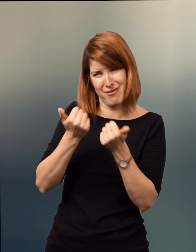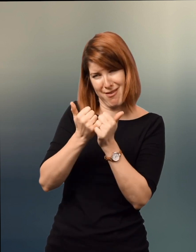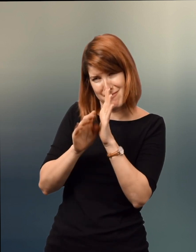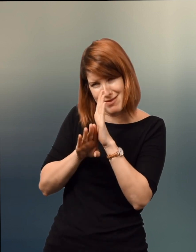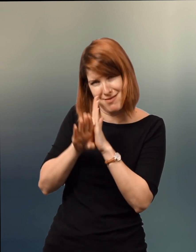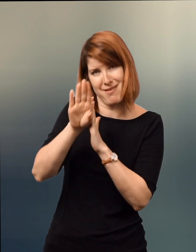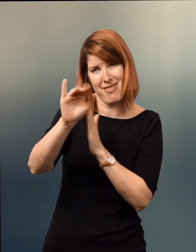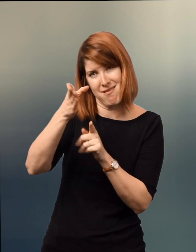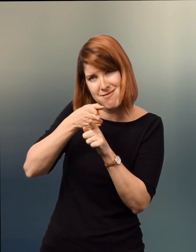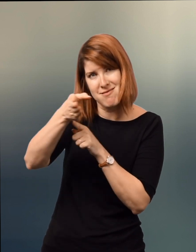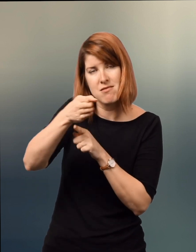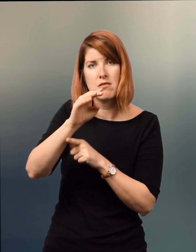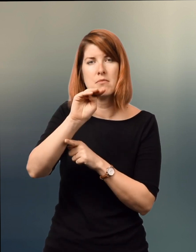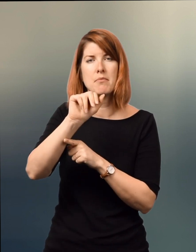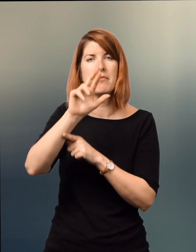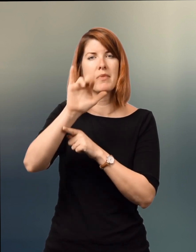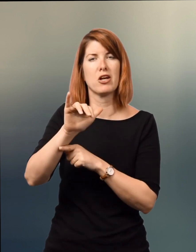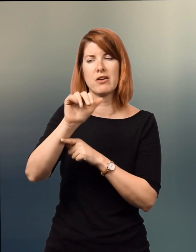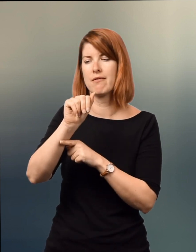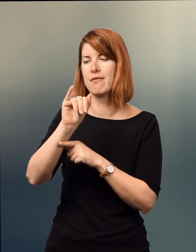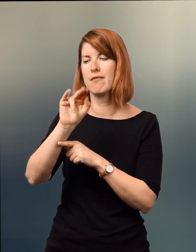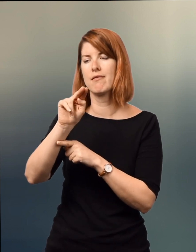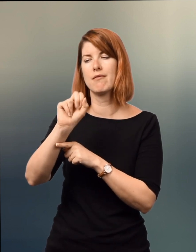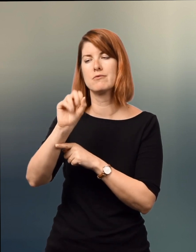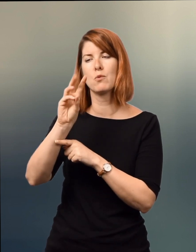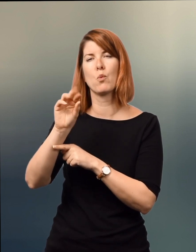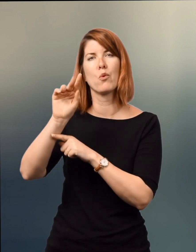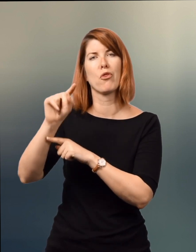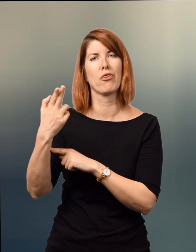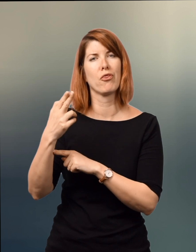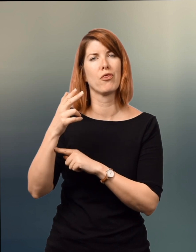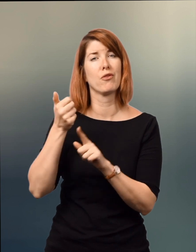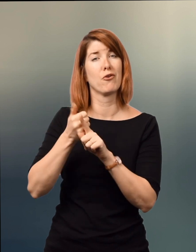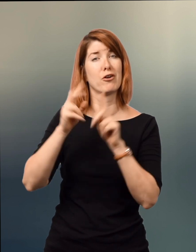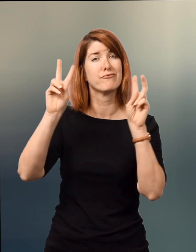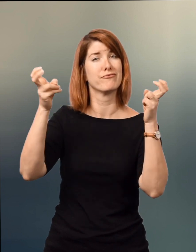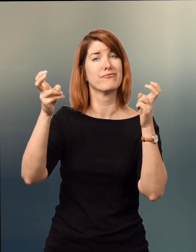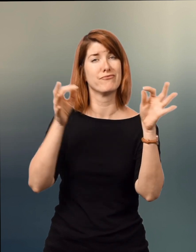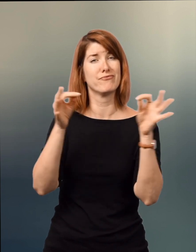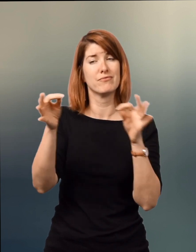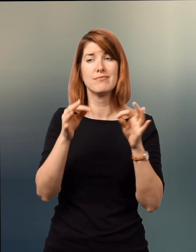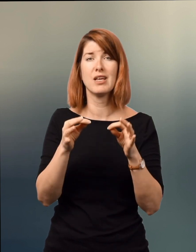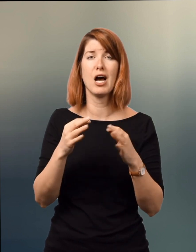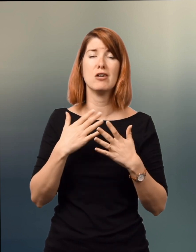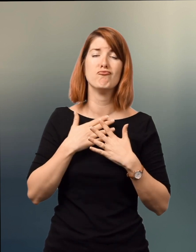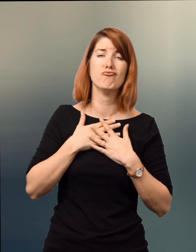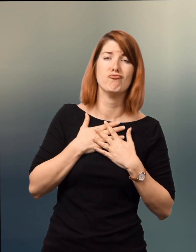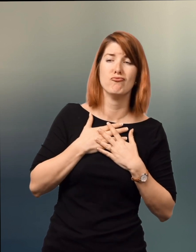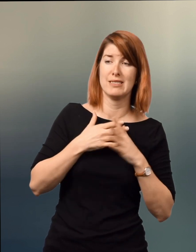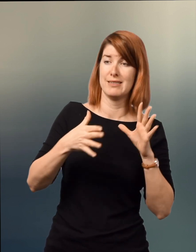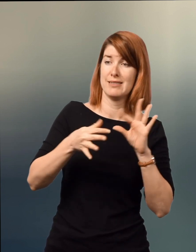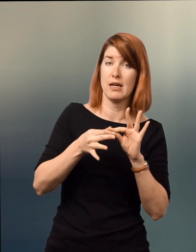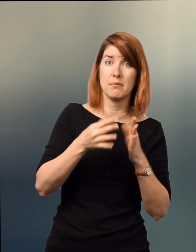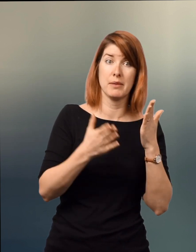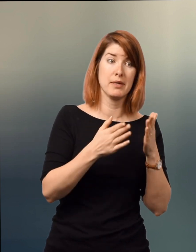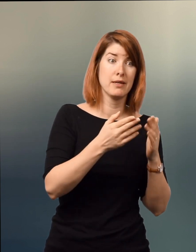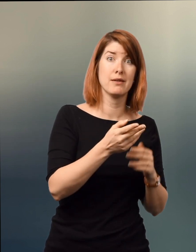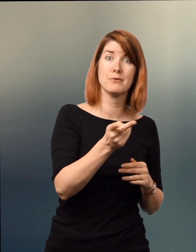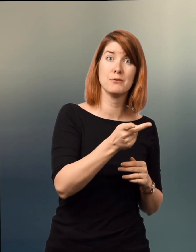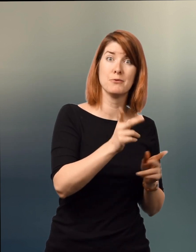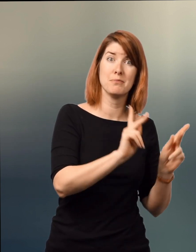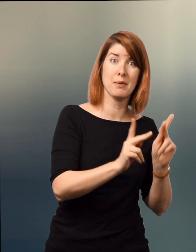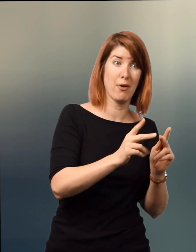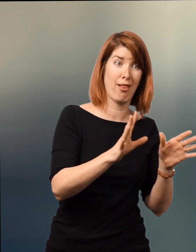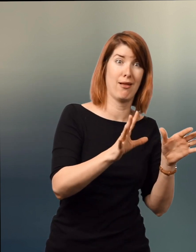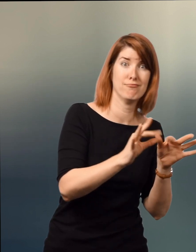researchers who significantly shaped the field of attachment was Mary Ainsworth. She defines attachment as an affectional tie that